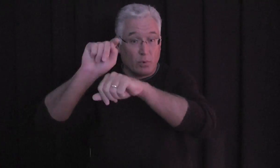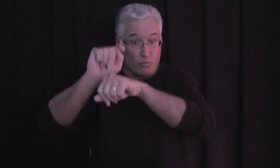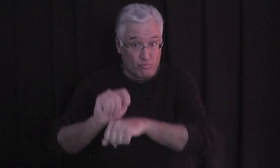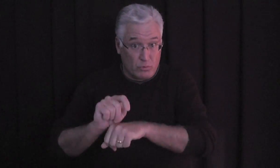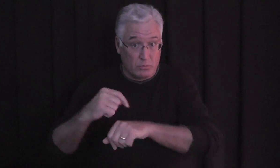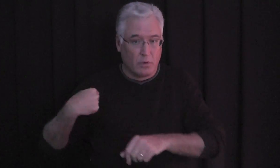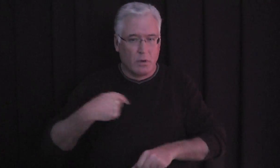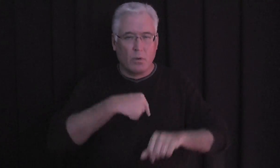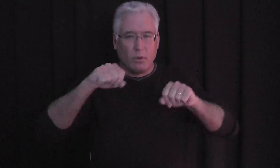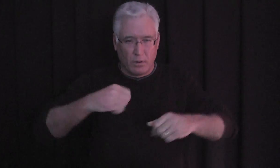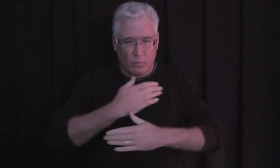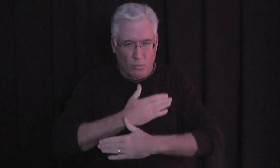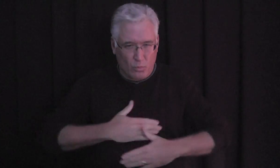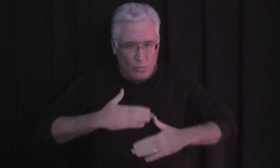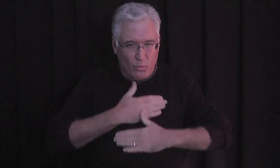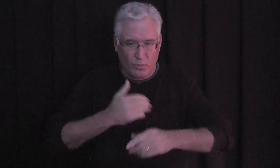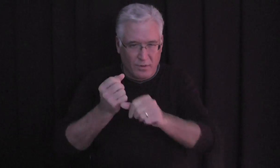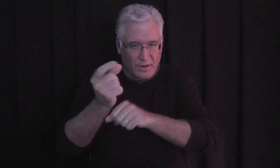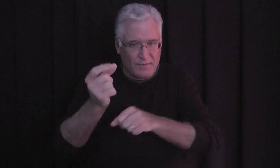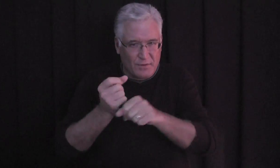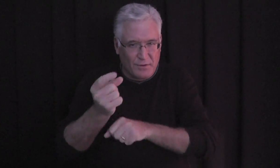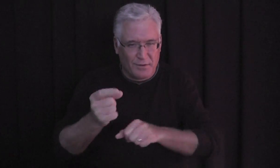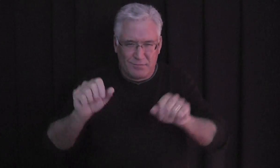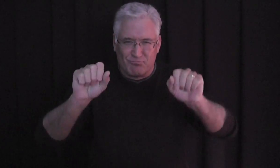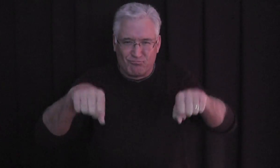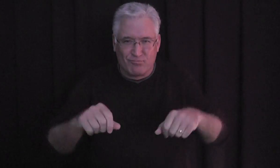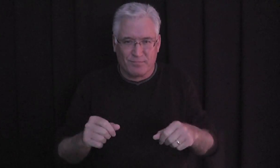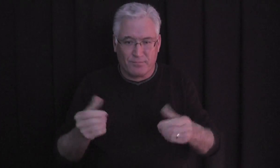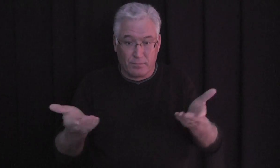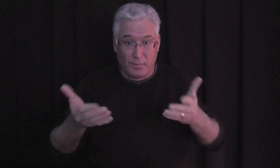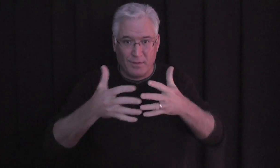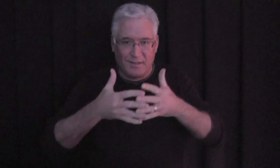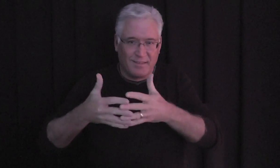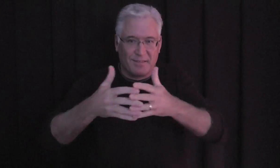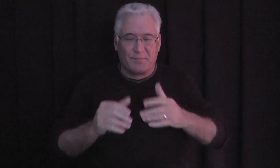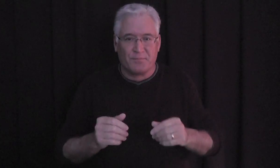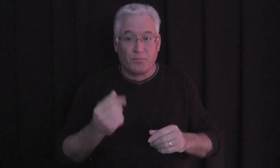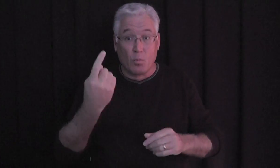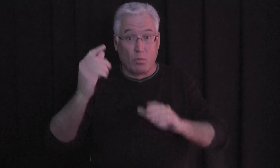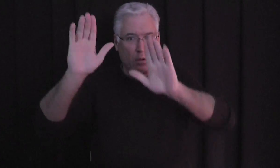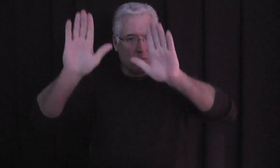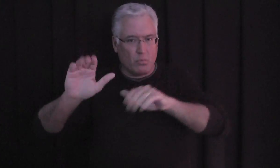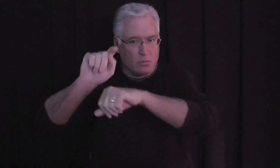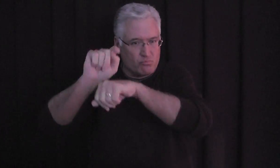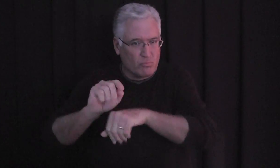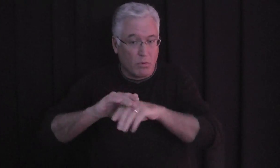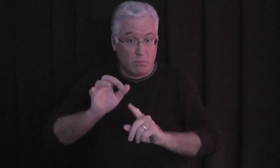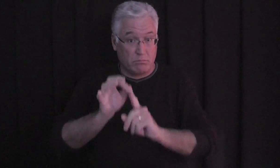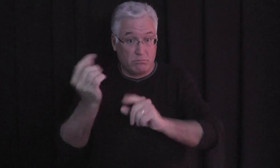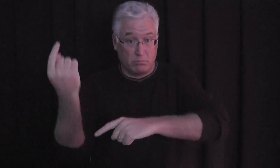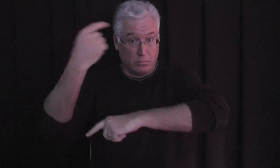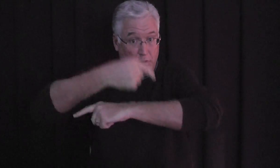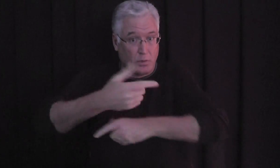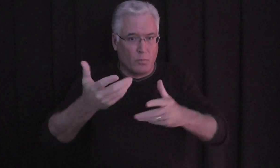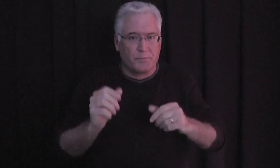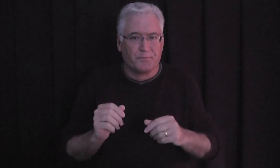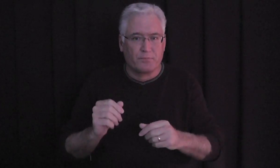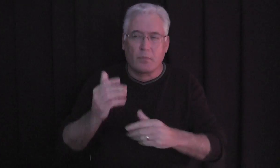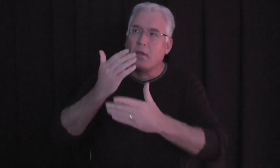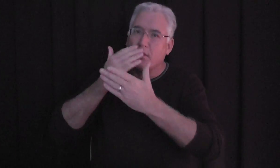We have different traditions that we can enjoy every day here in America. And one great special day